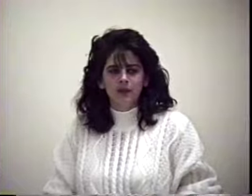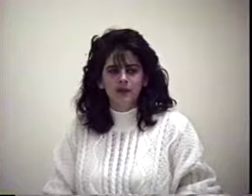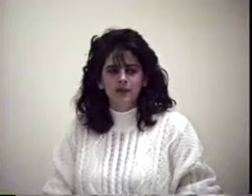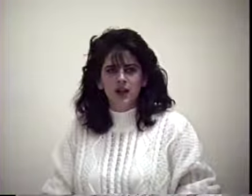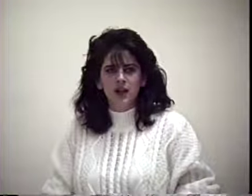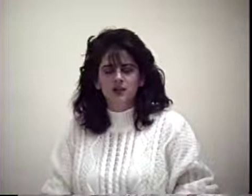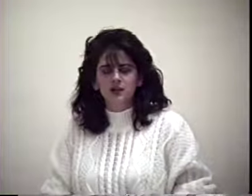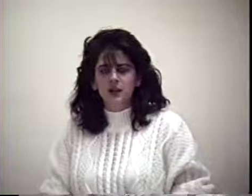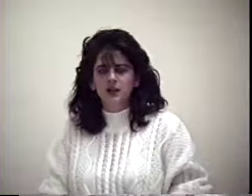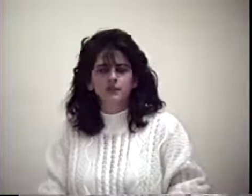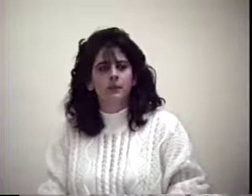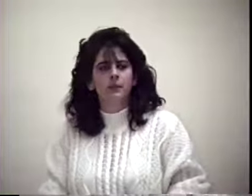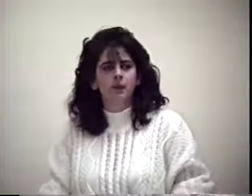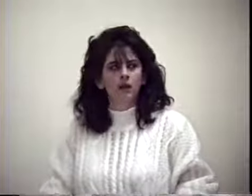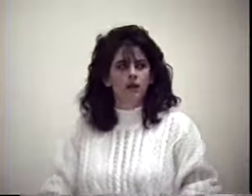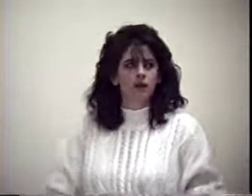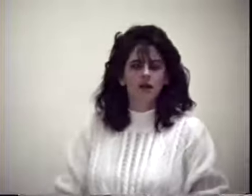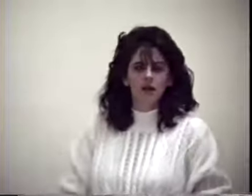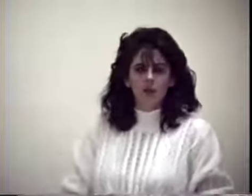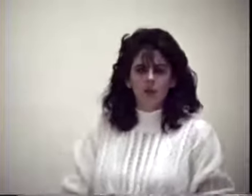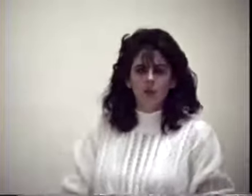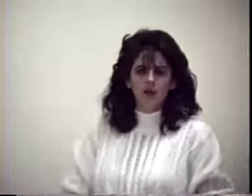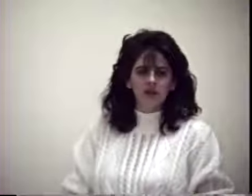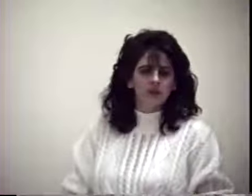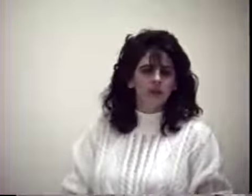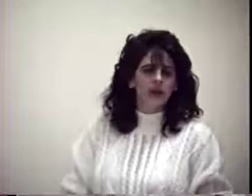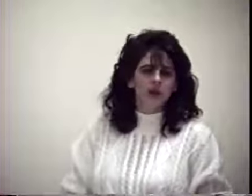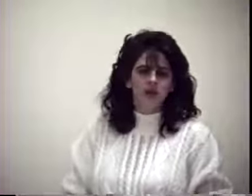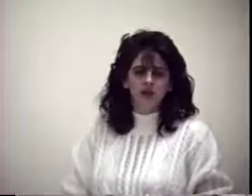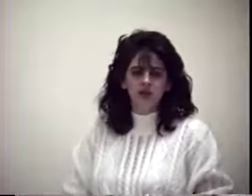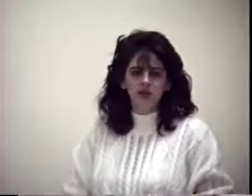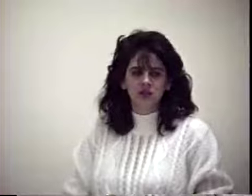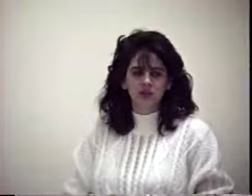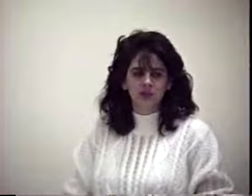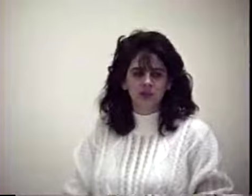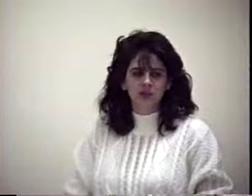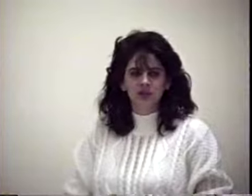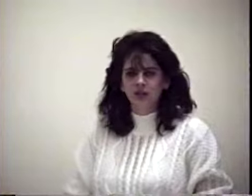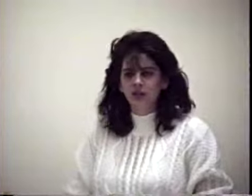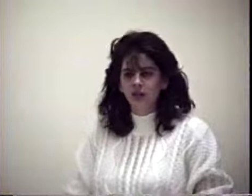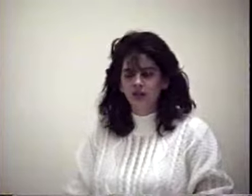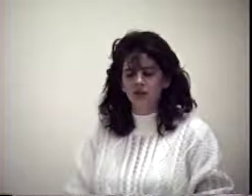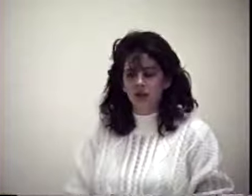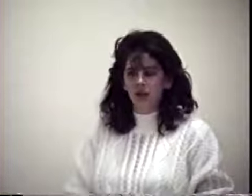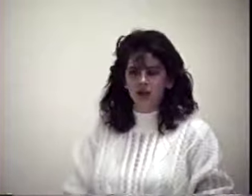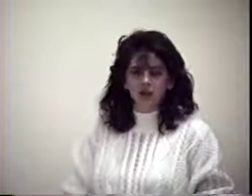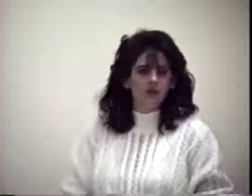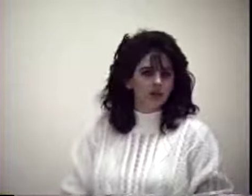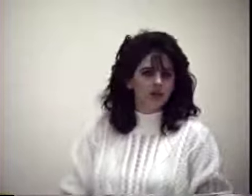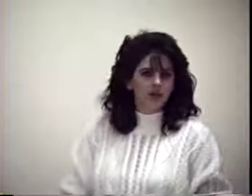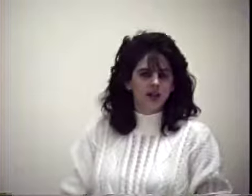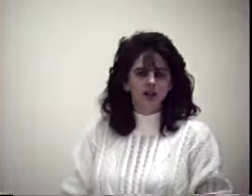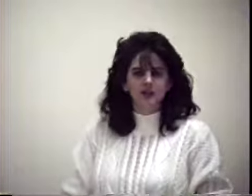This class has made me want to know my heritage. I found out through this class from